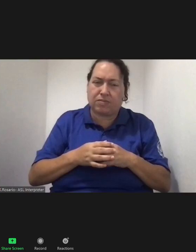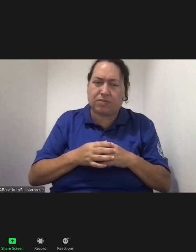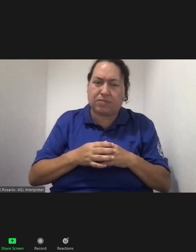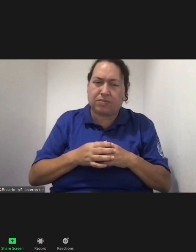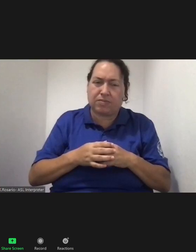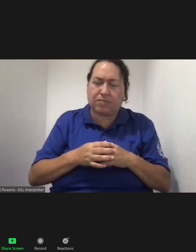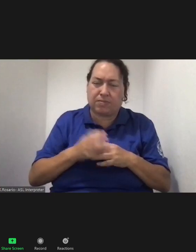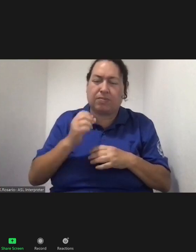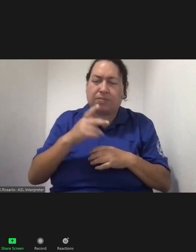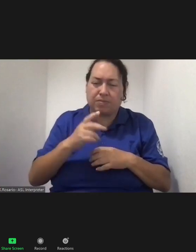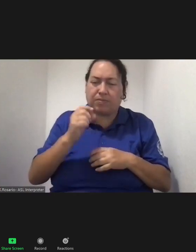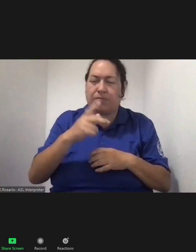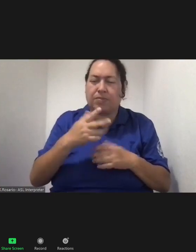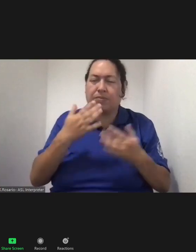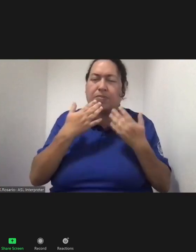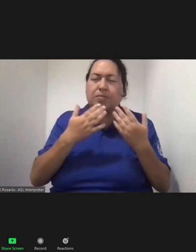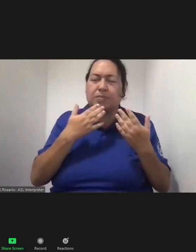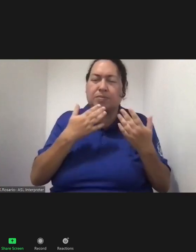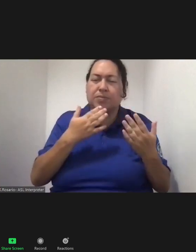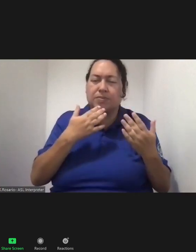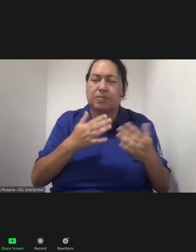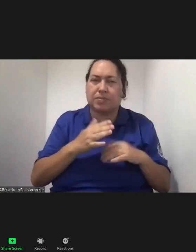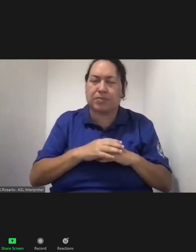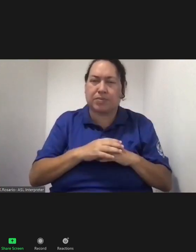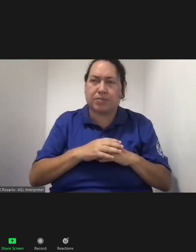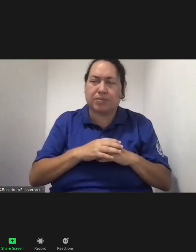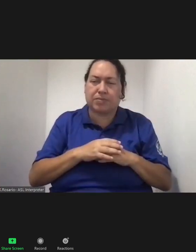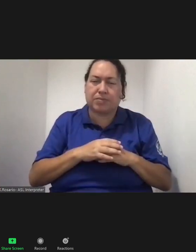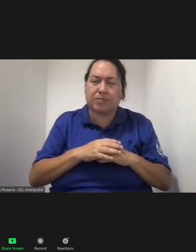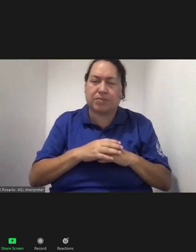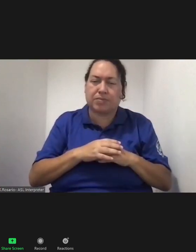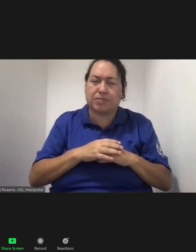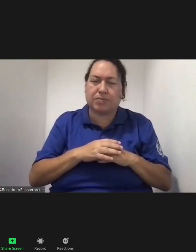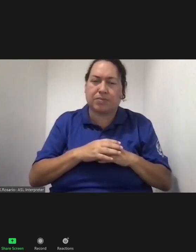Okay, thank you. You're welcome. Thank you.